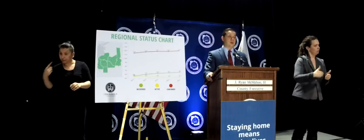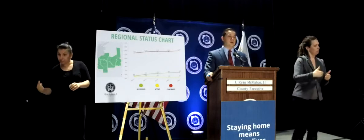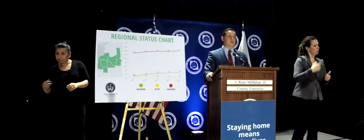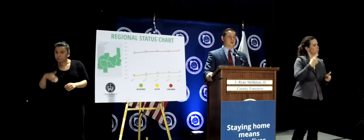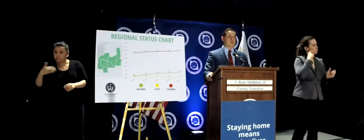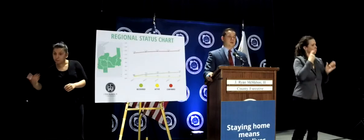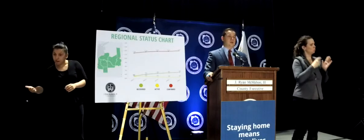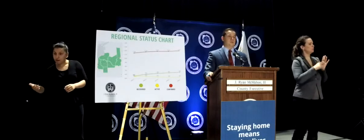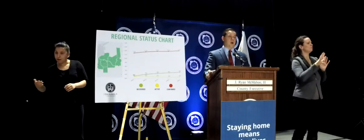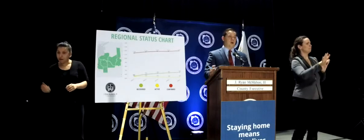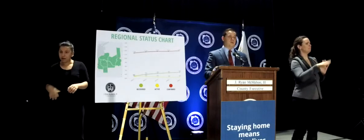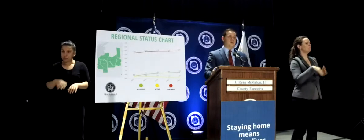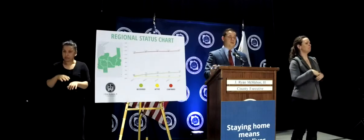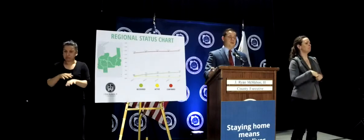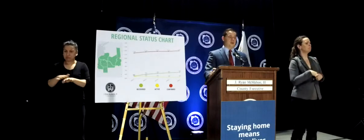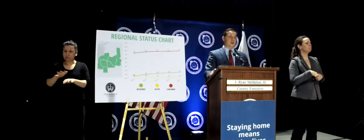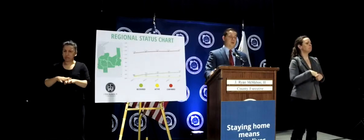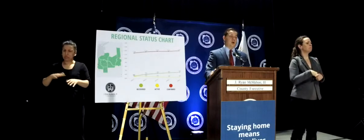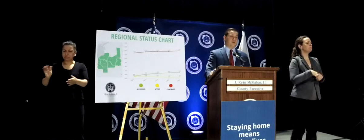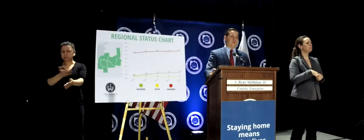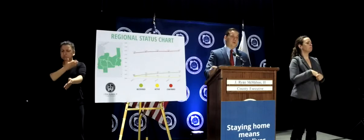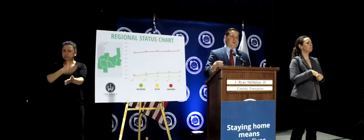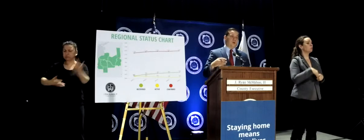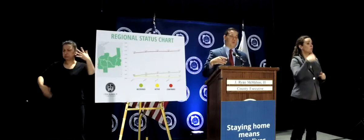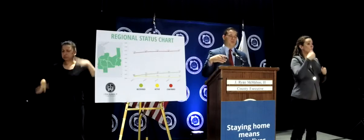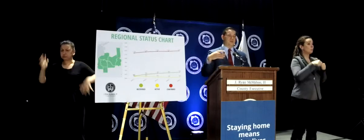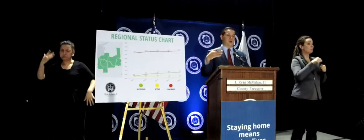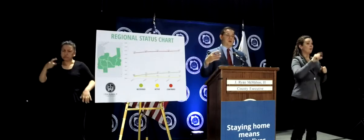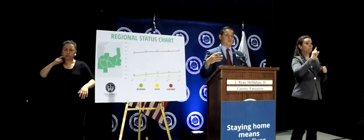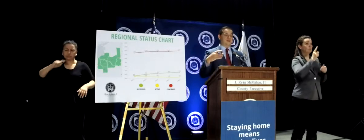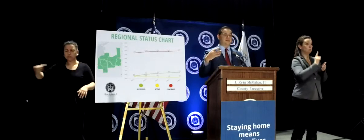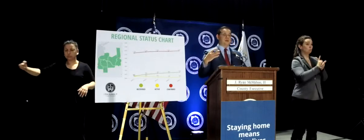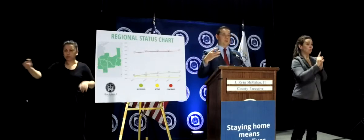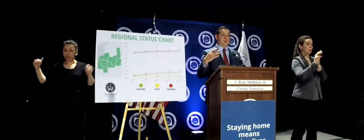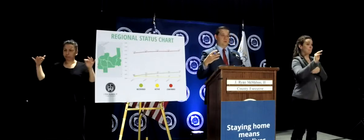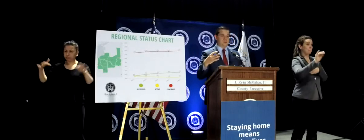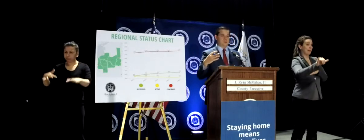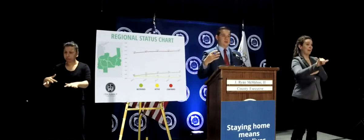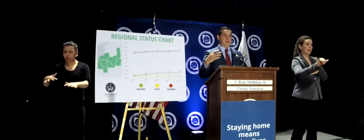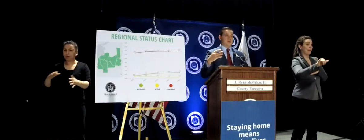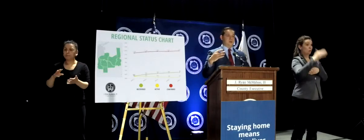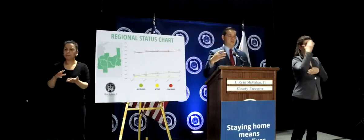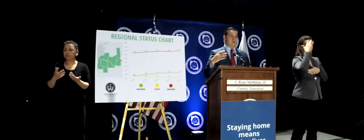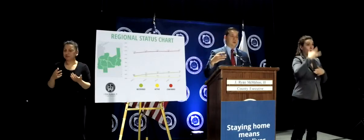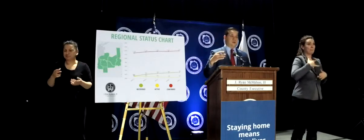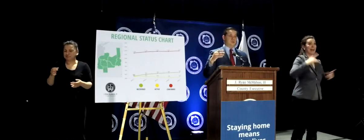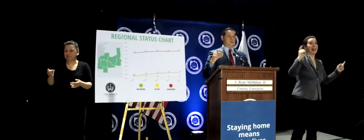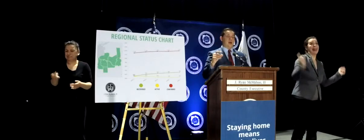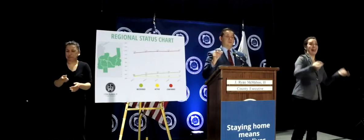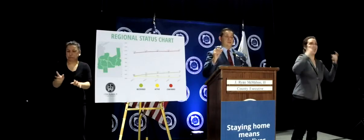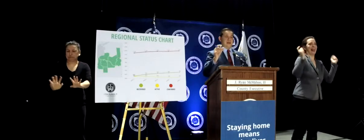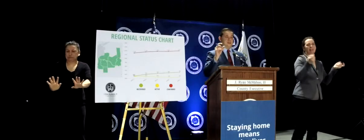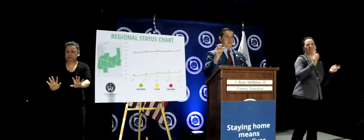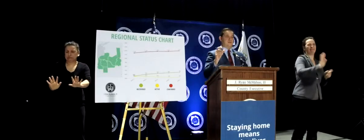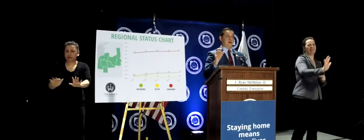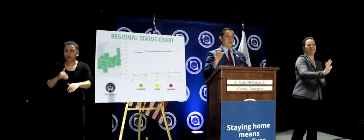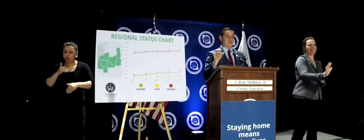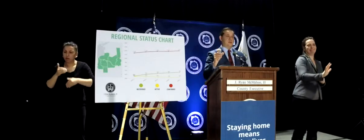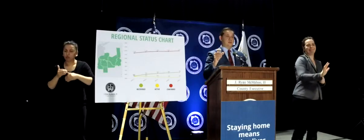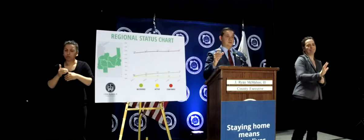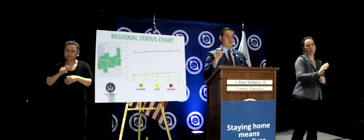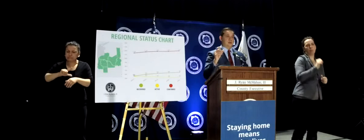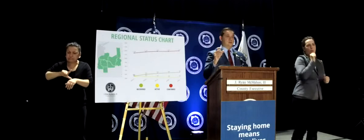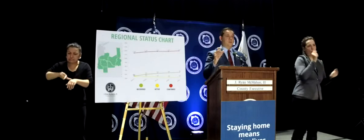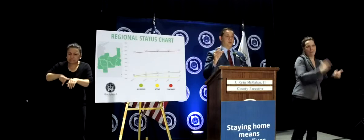But certainly part of this and part of a restart phased-in approach is you have to test this